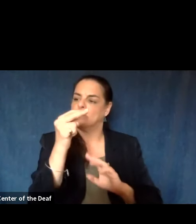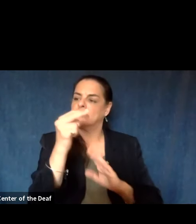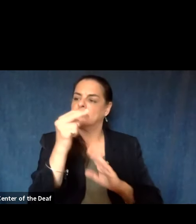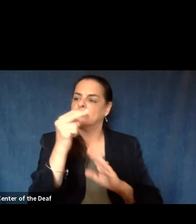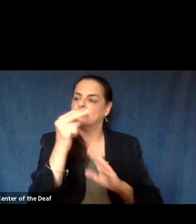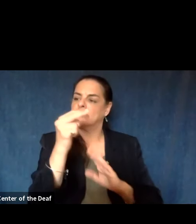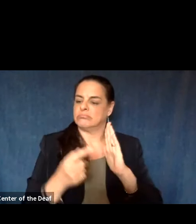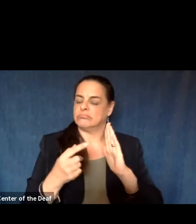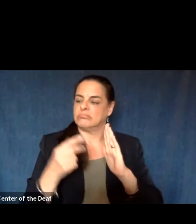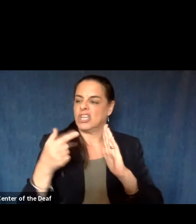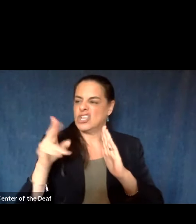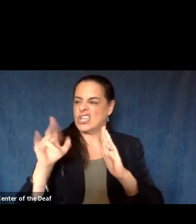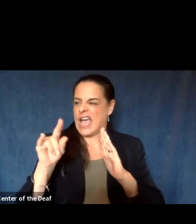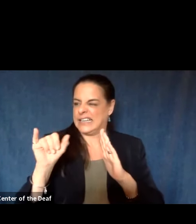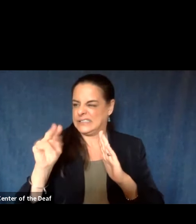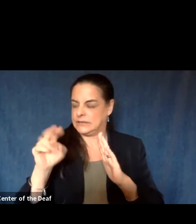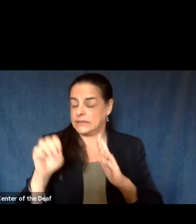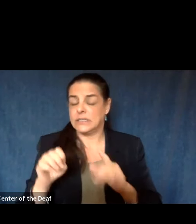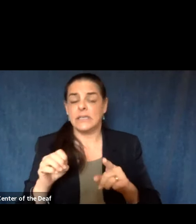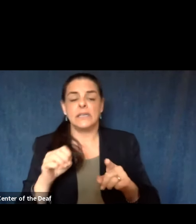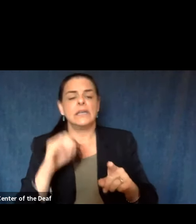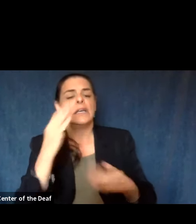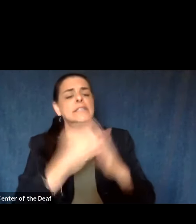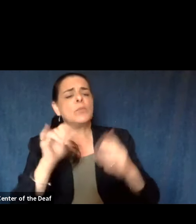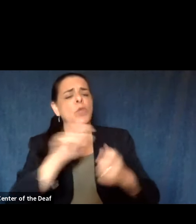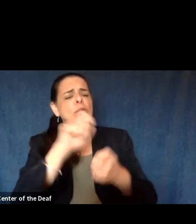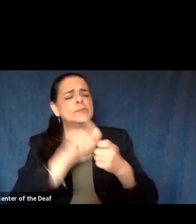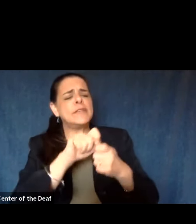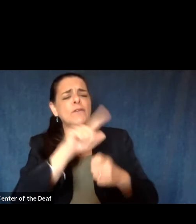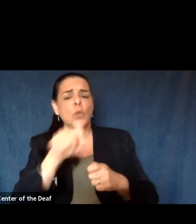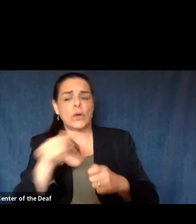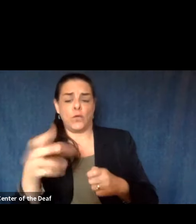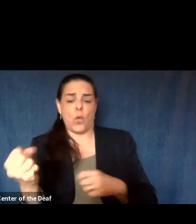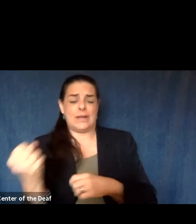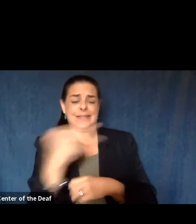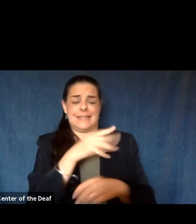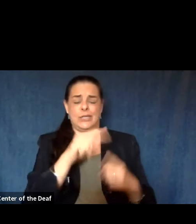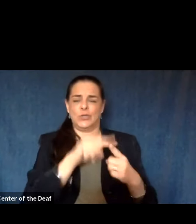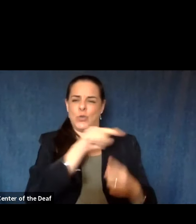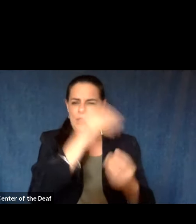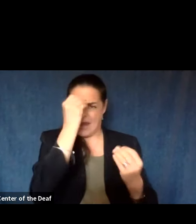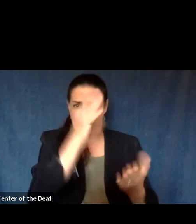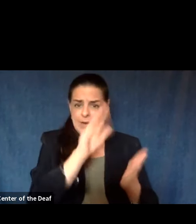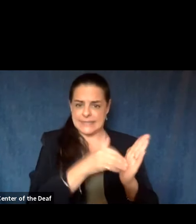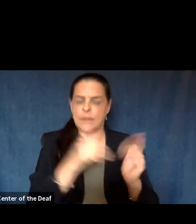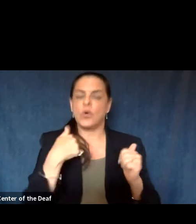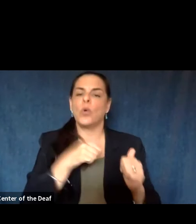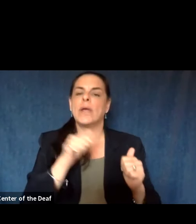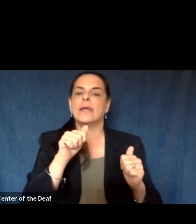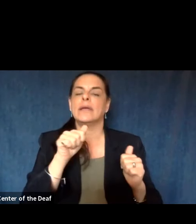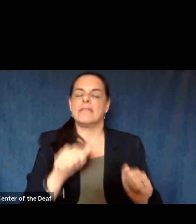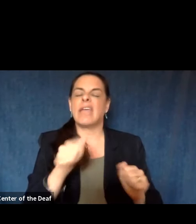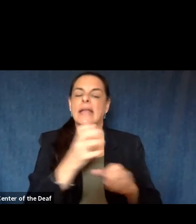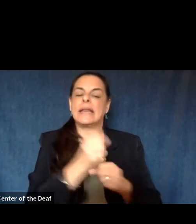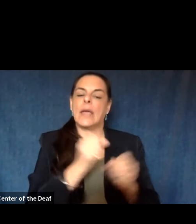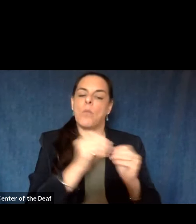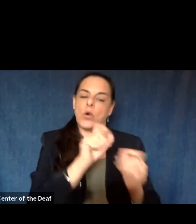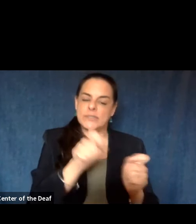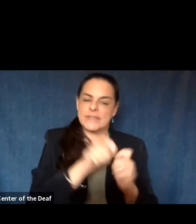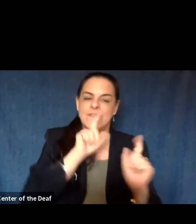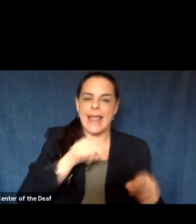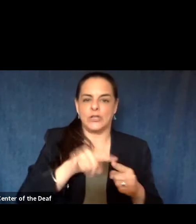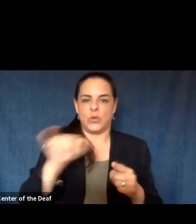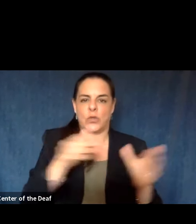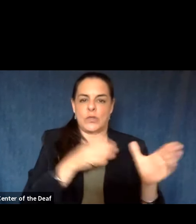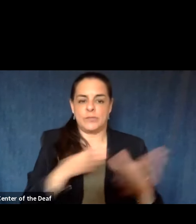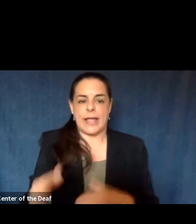submit them to our Joint Information Center, we can work to get some of those more specific questions about the plan answered. Any other questions,